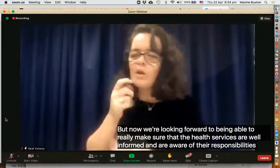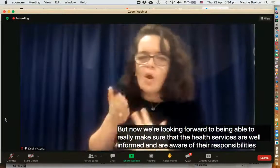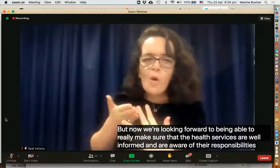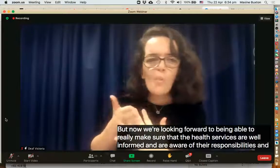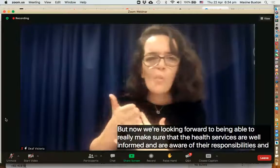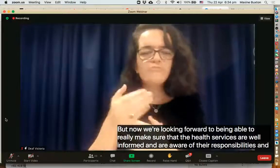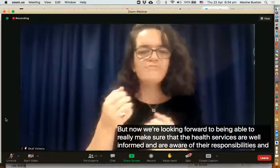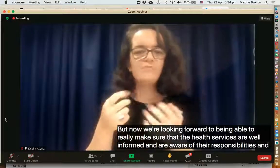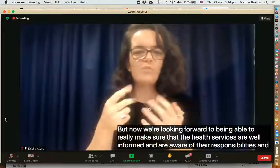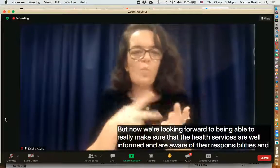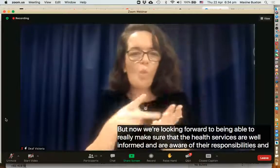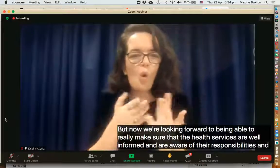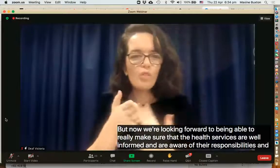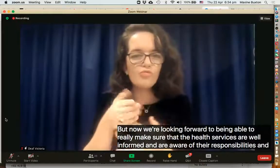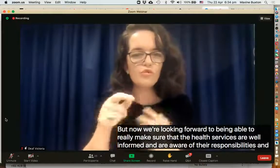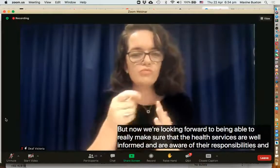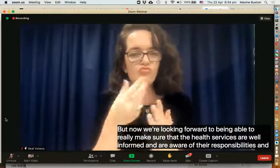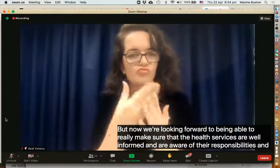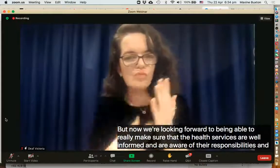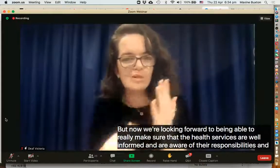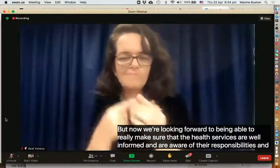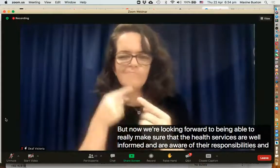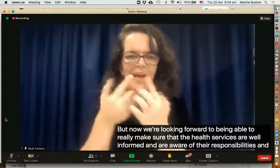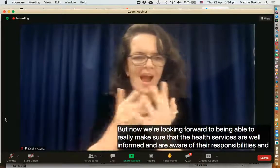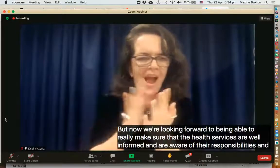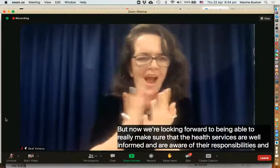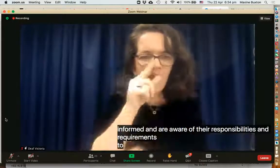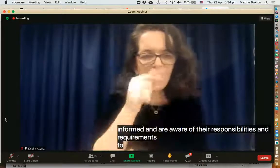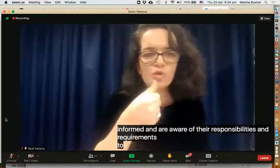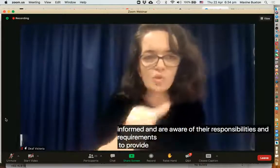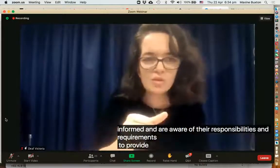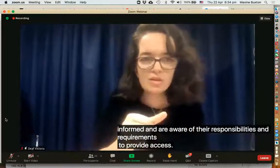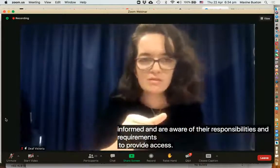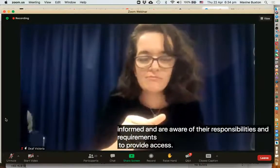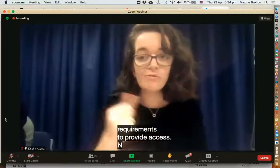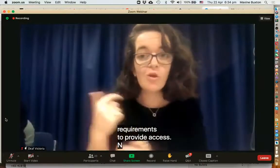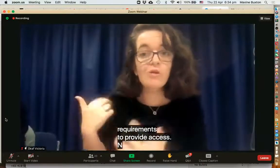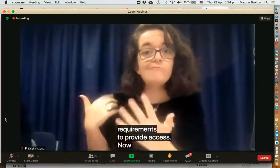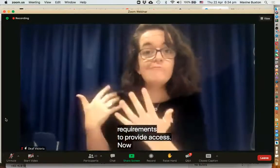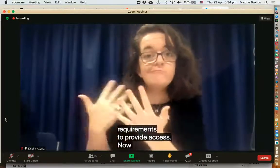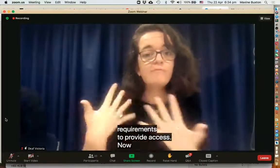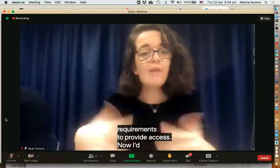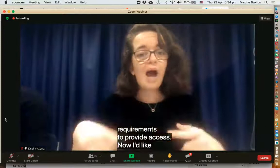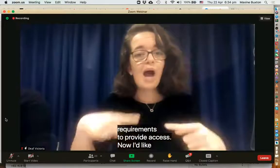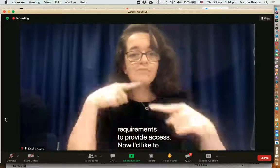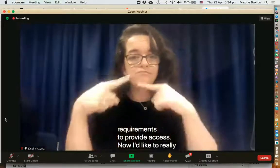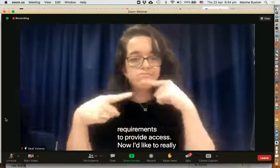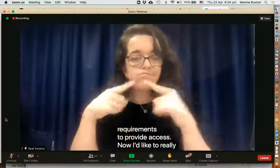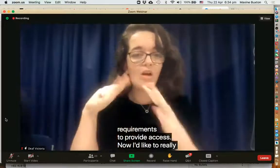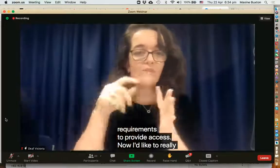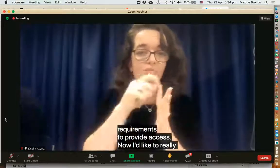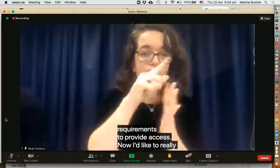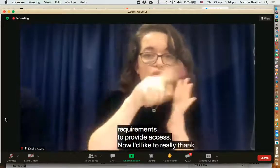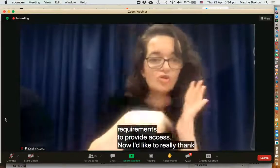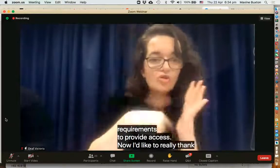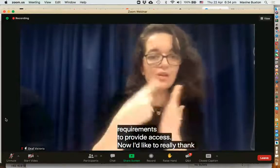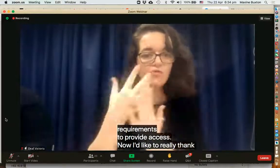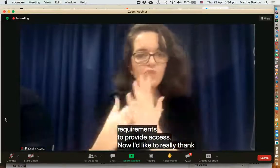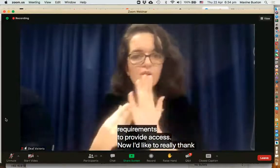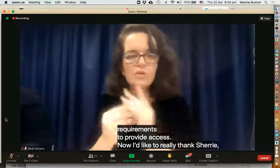to really thank Sherry and talk to us a bit more about how we can use the resources, a